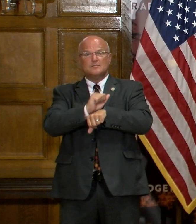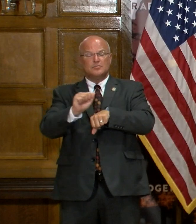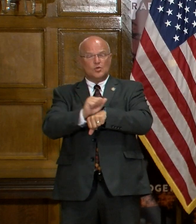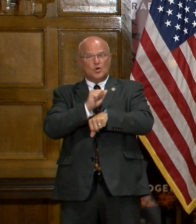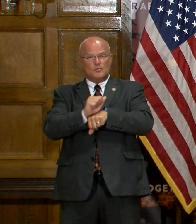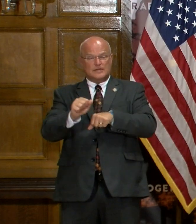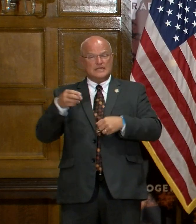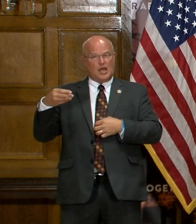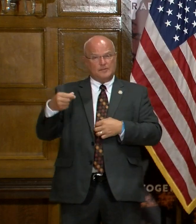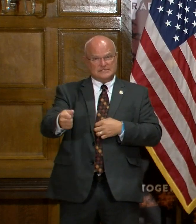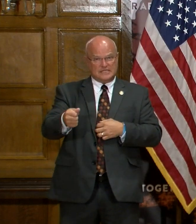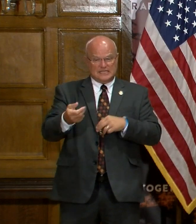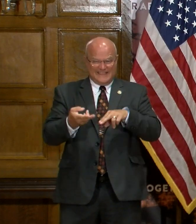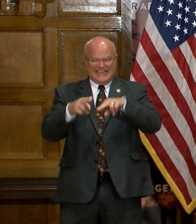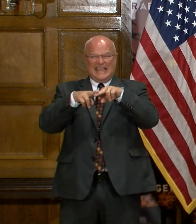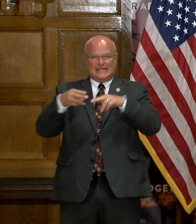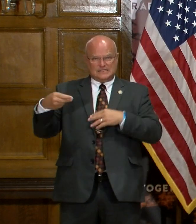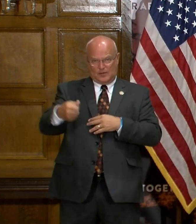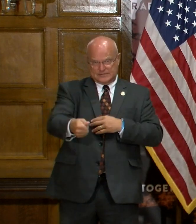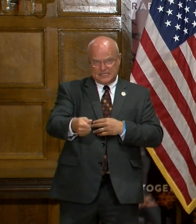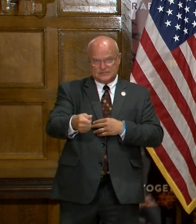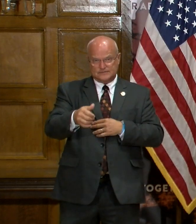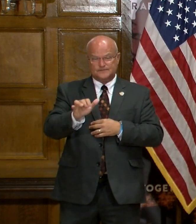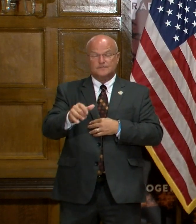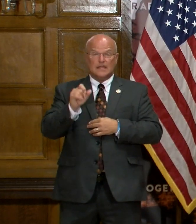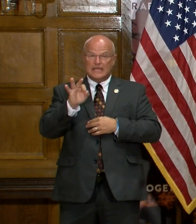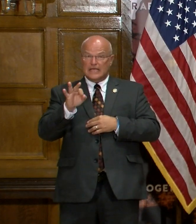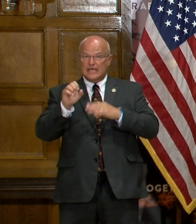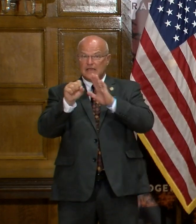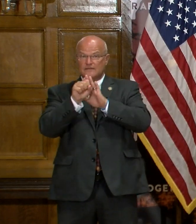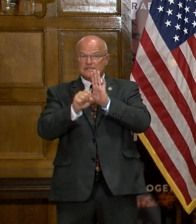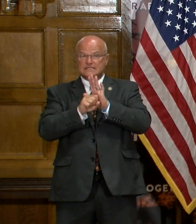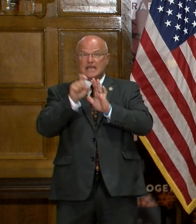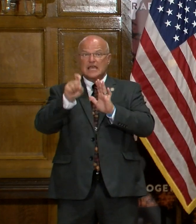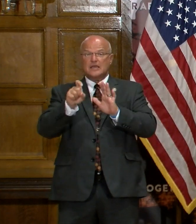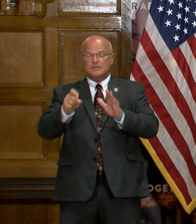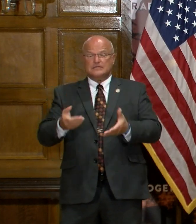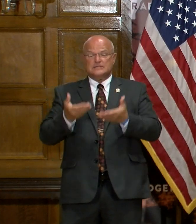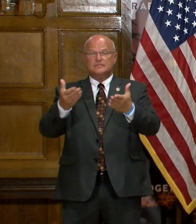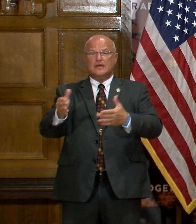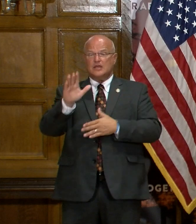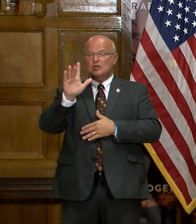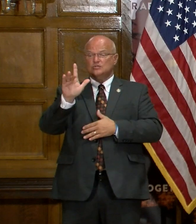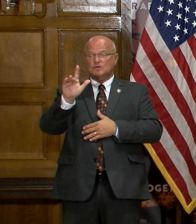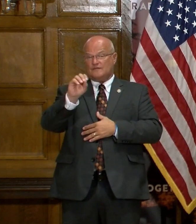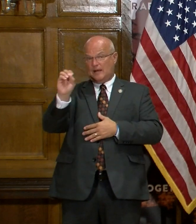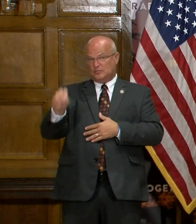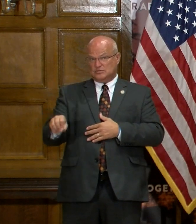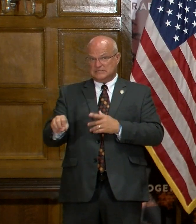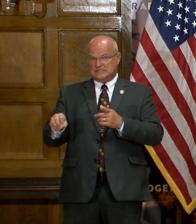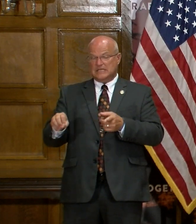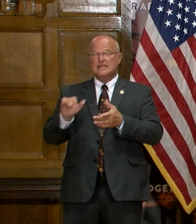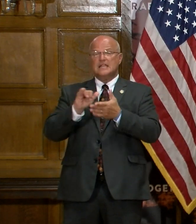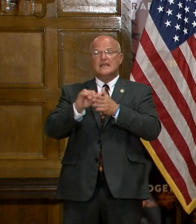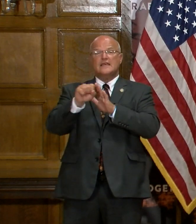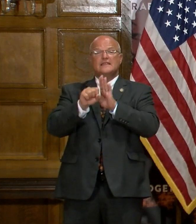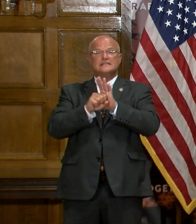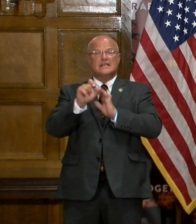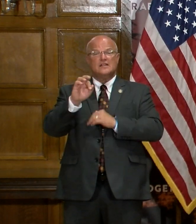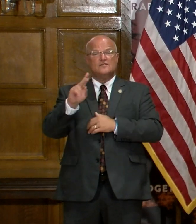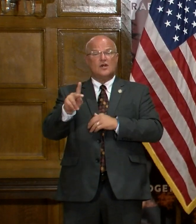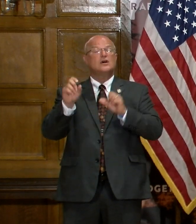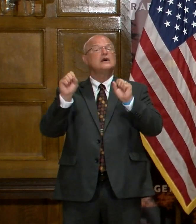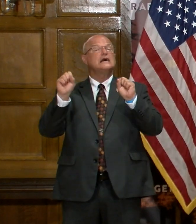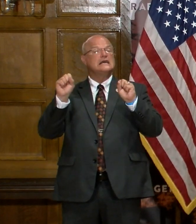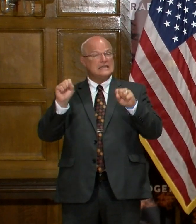compensation, the enhanced compensation. If the state has to put up 25%, the state of